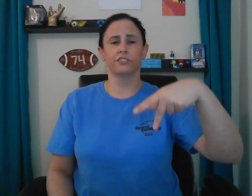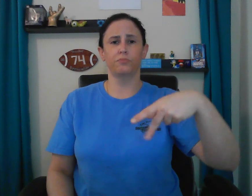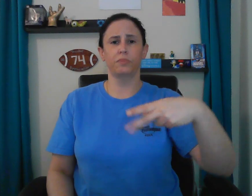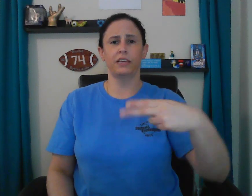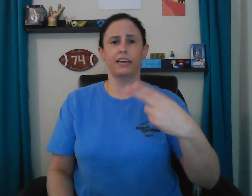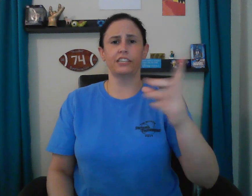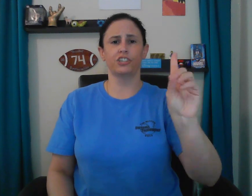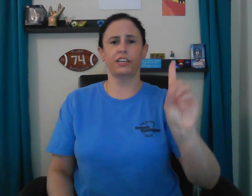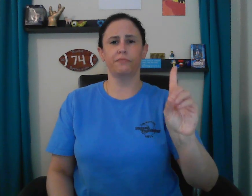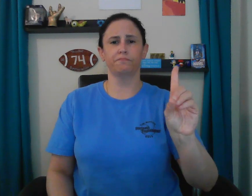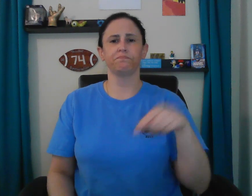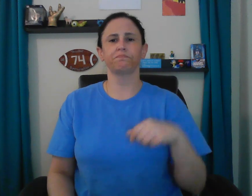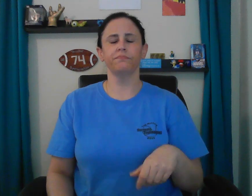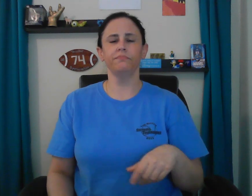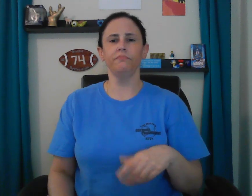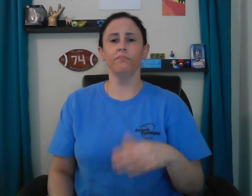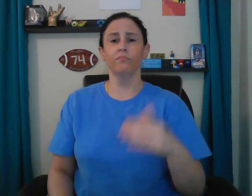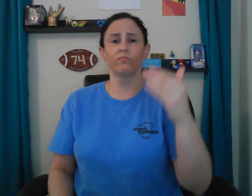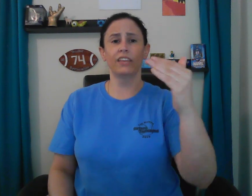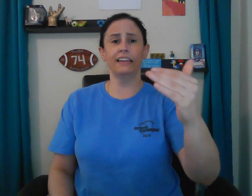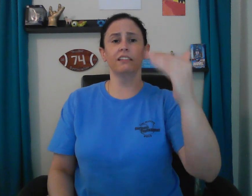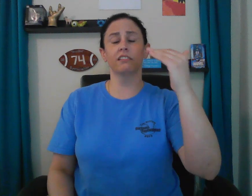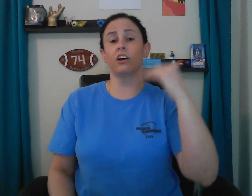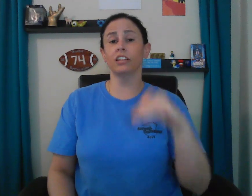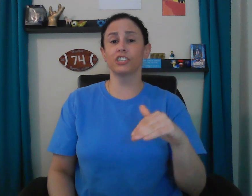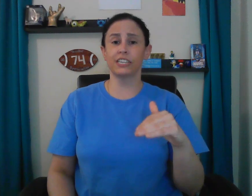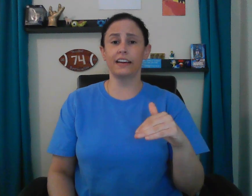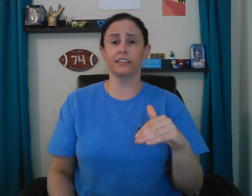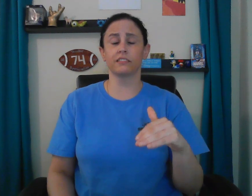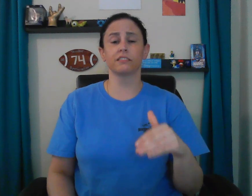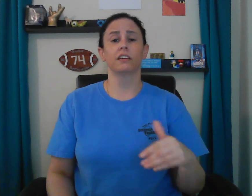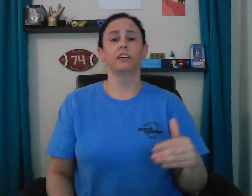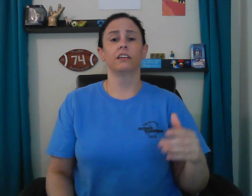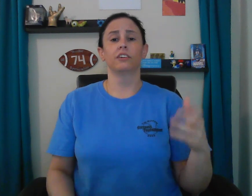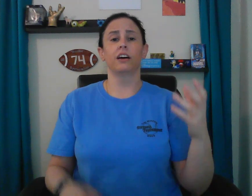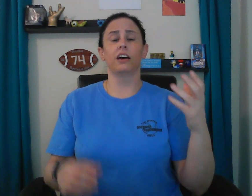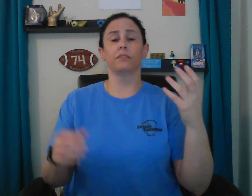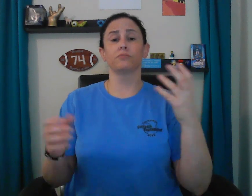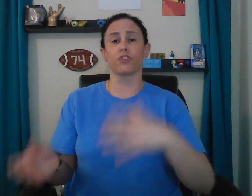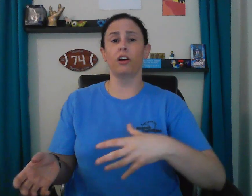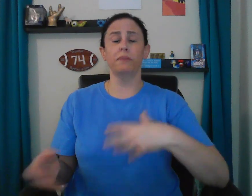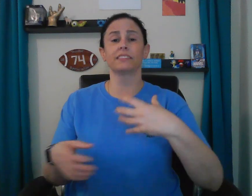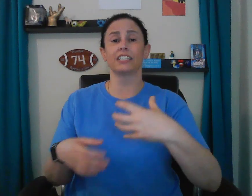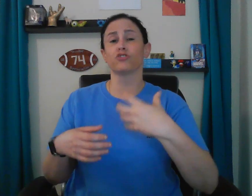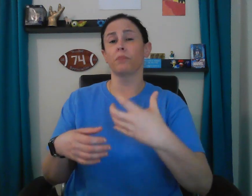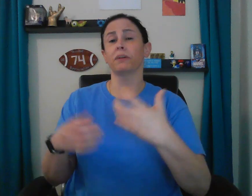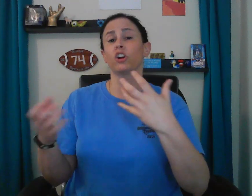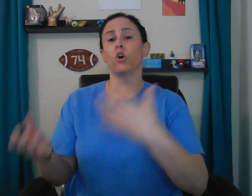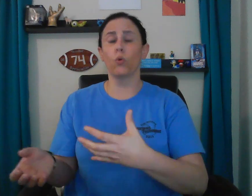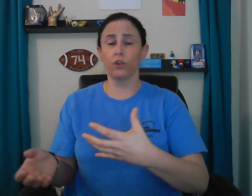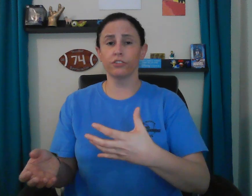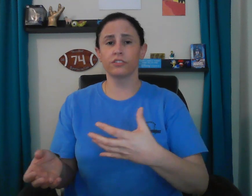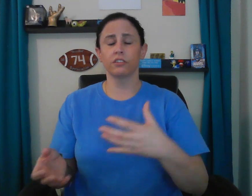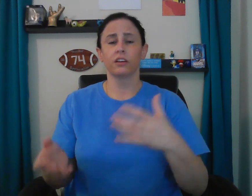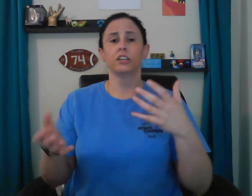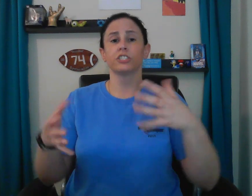So PhD. Then college status. Drop as in dropping a course. So